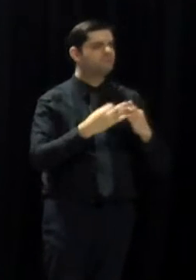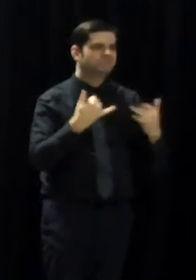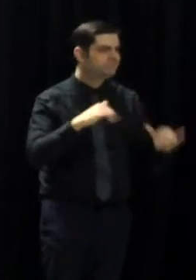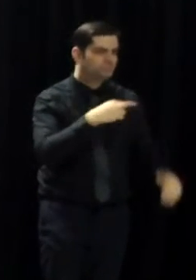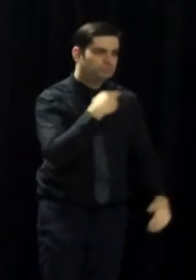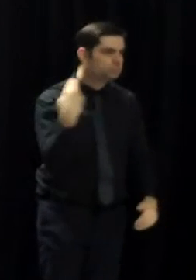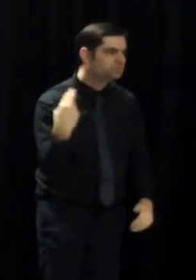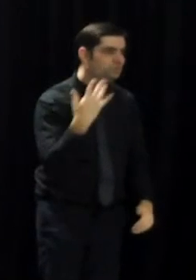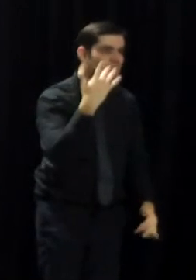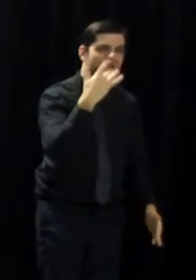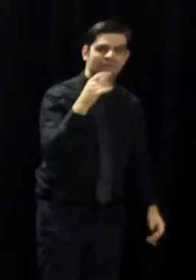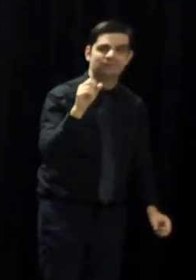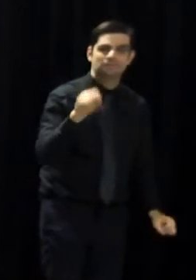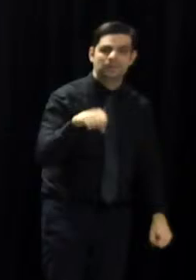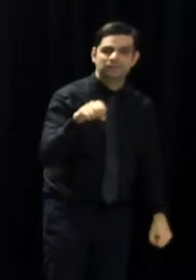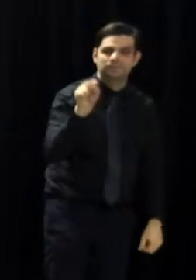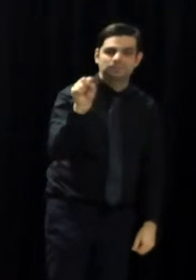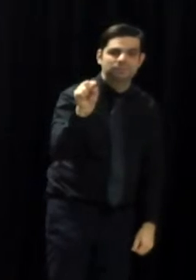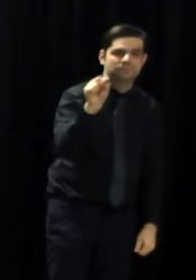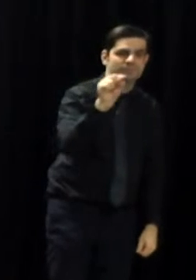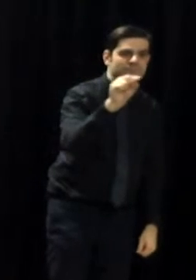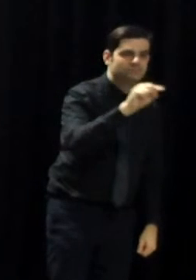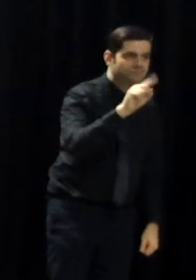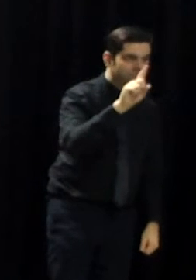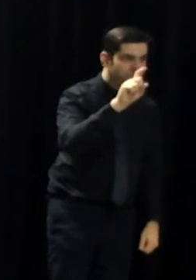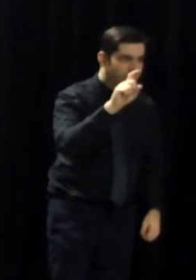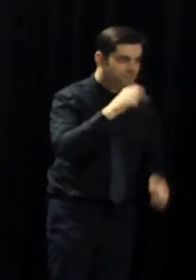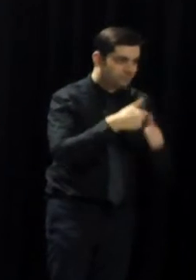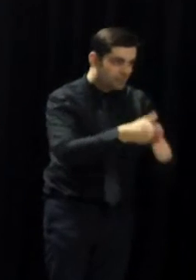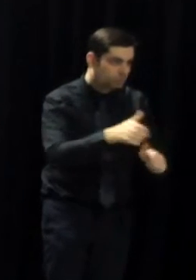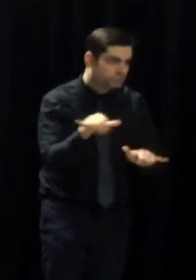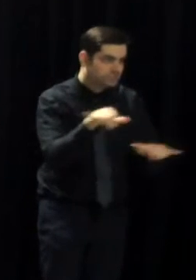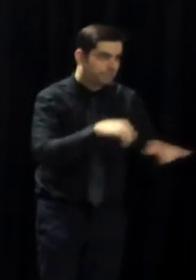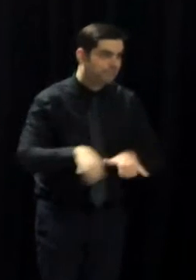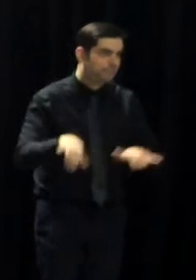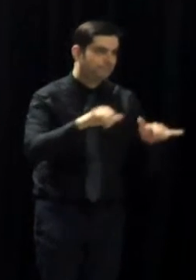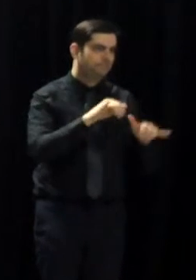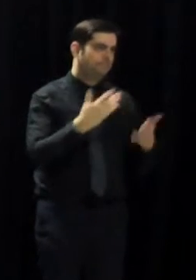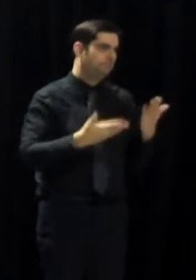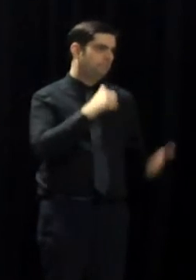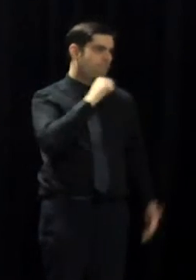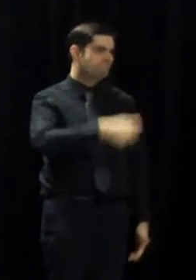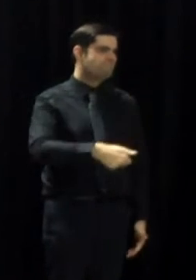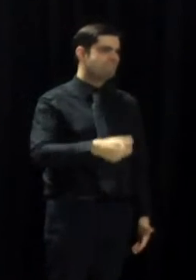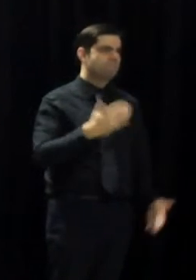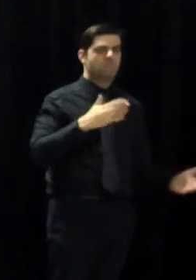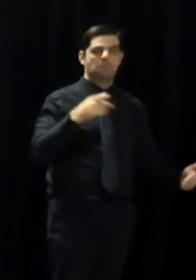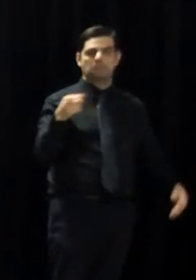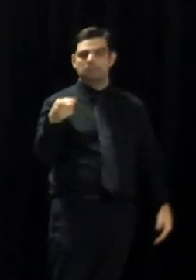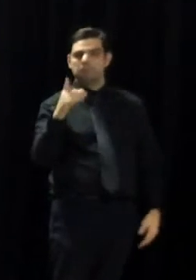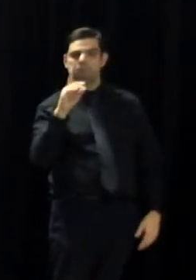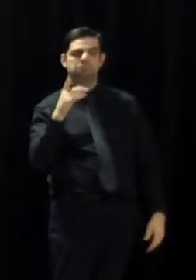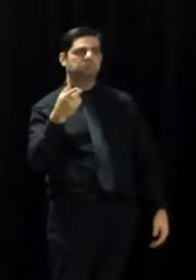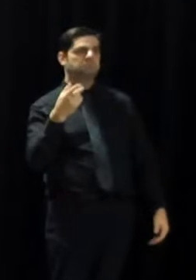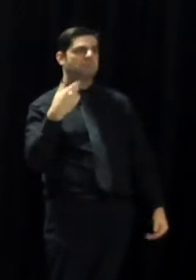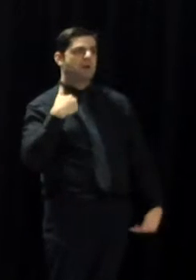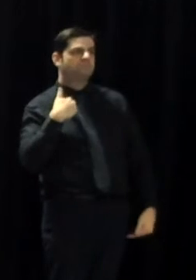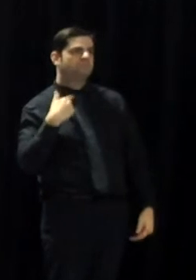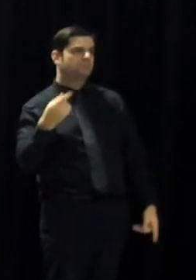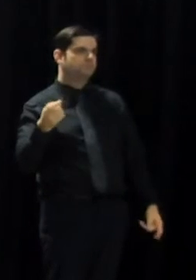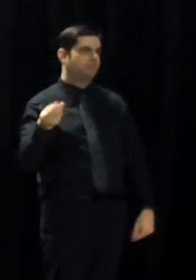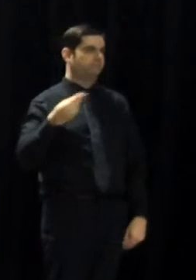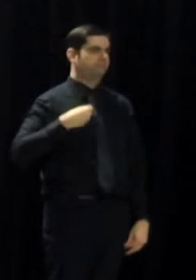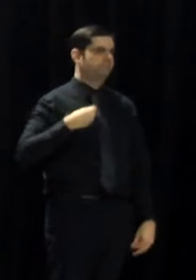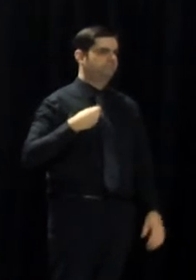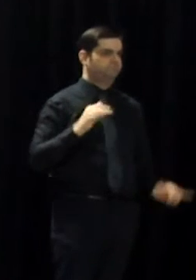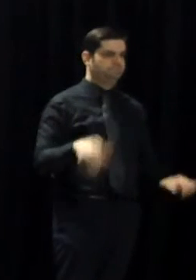pods, family, maybe a couple other immediate family outside of your household. Better if it's just your household, but I understand if you have one or